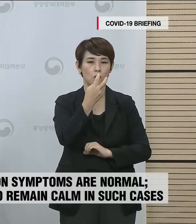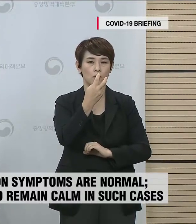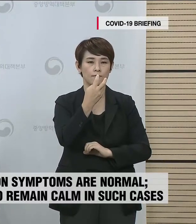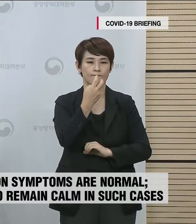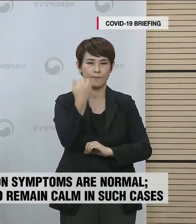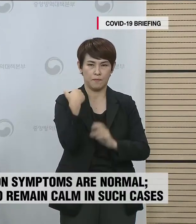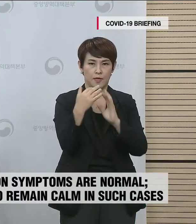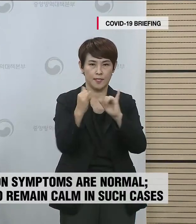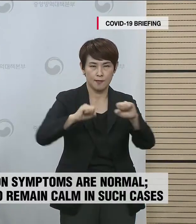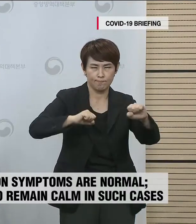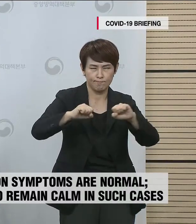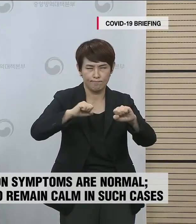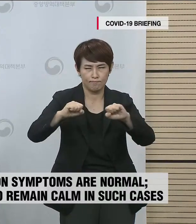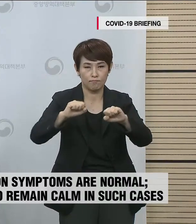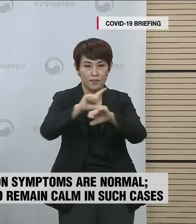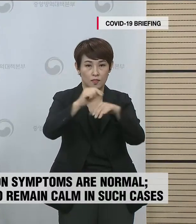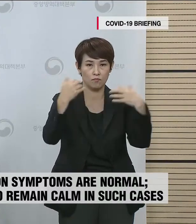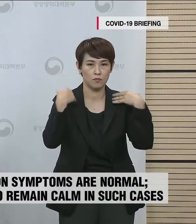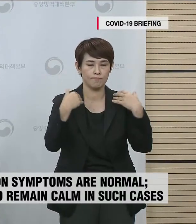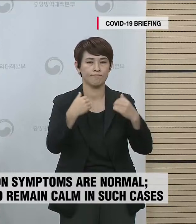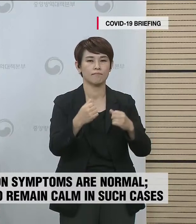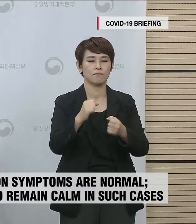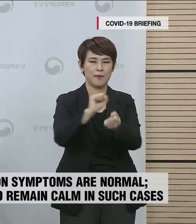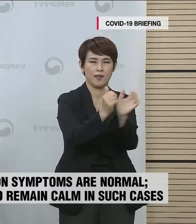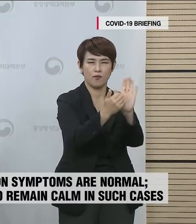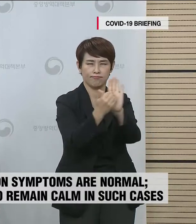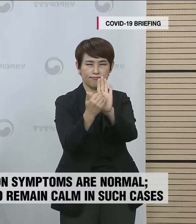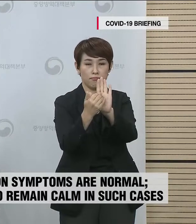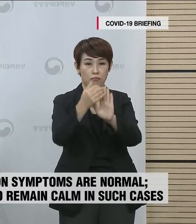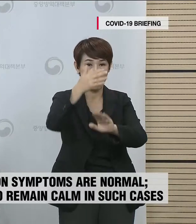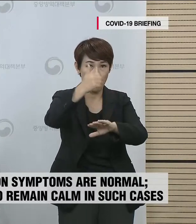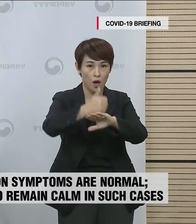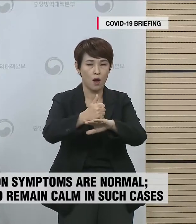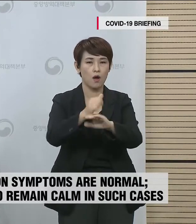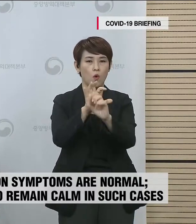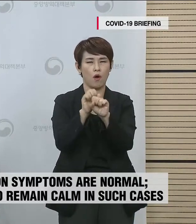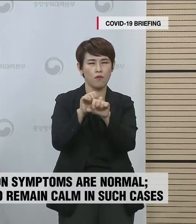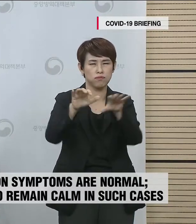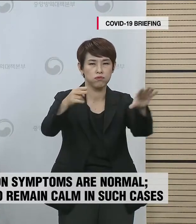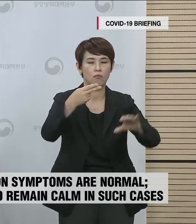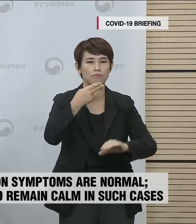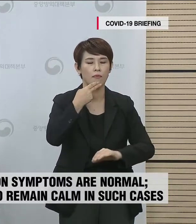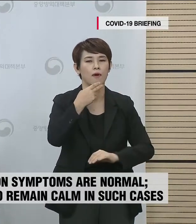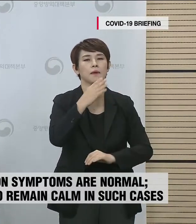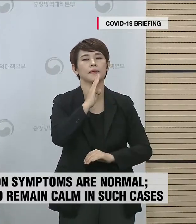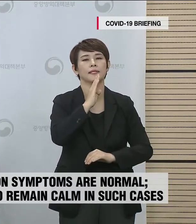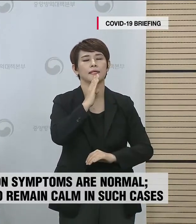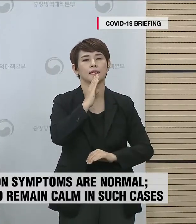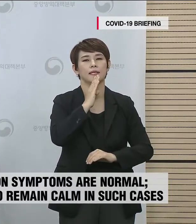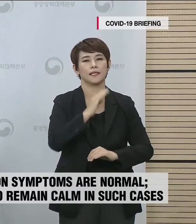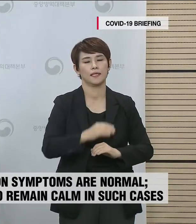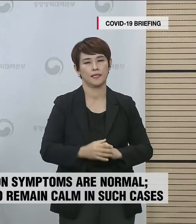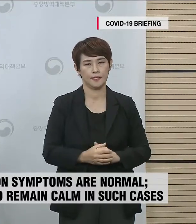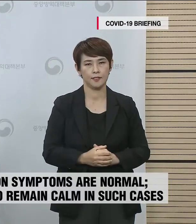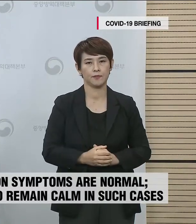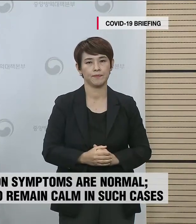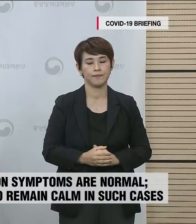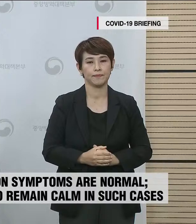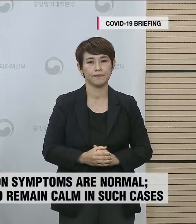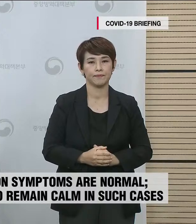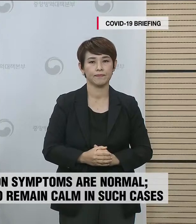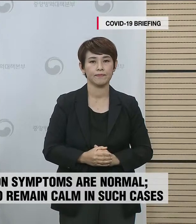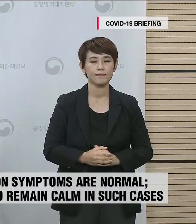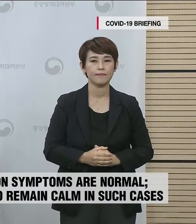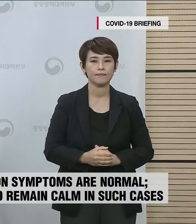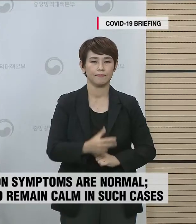to a large PCR preemptive testing and also very proactive quarantine measures, which are also